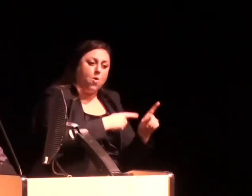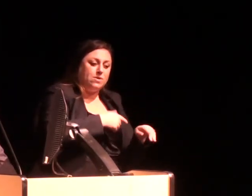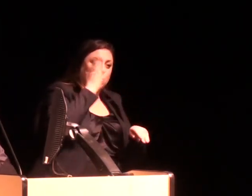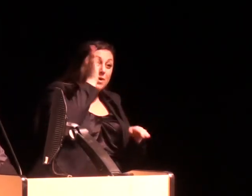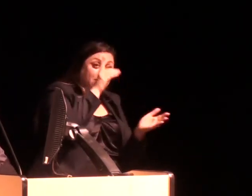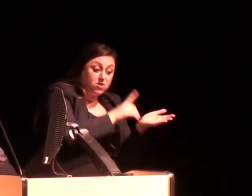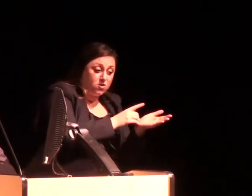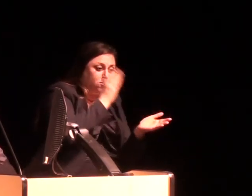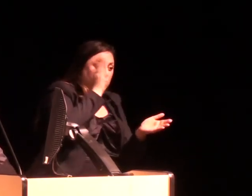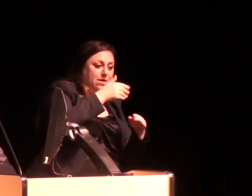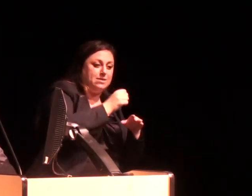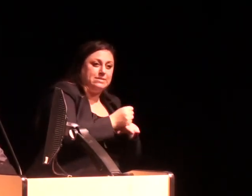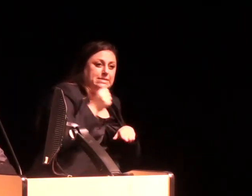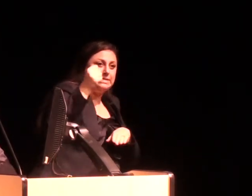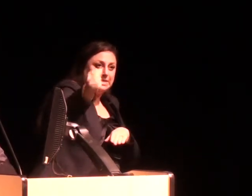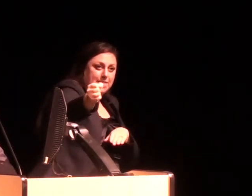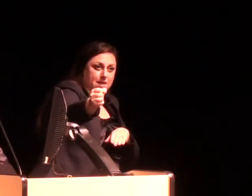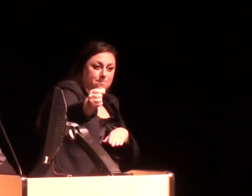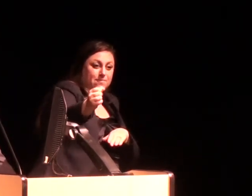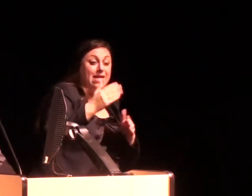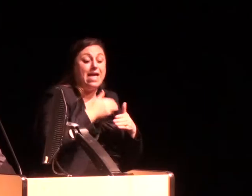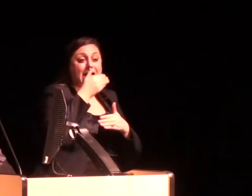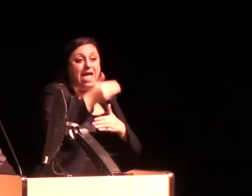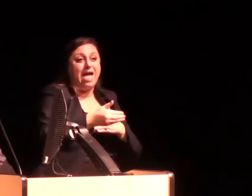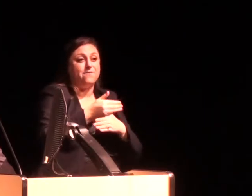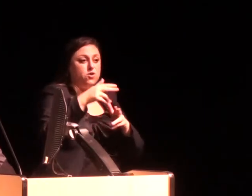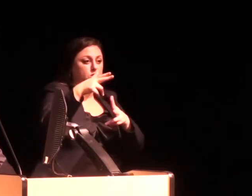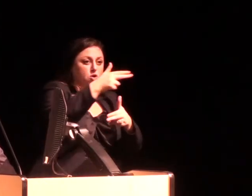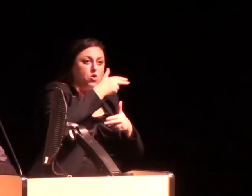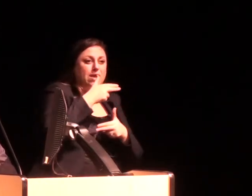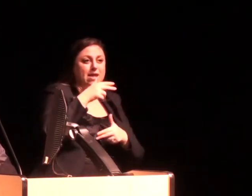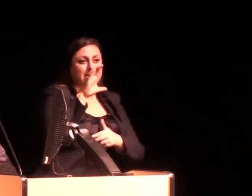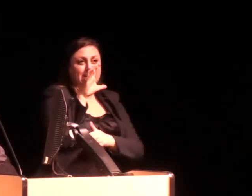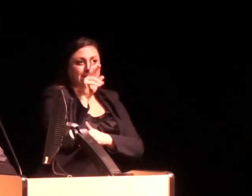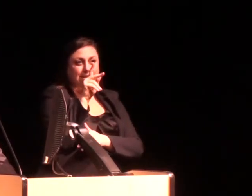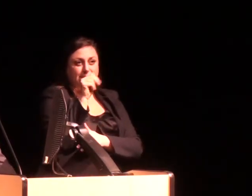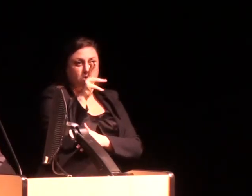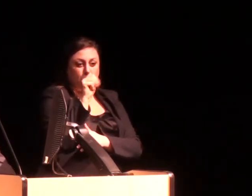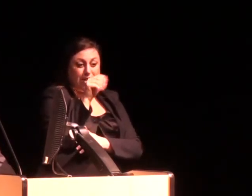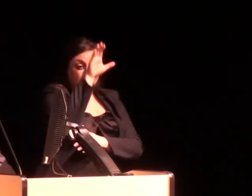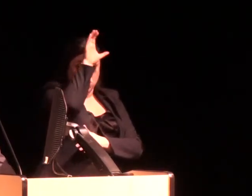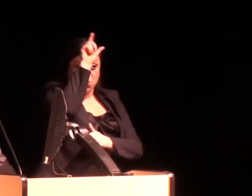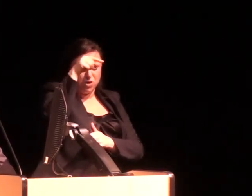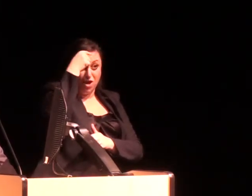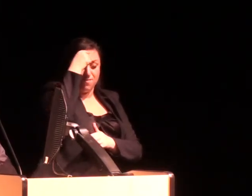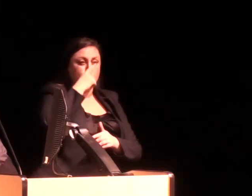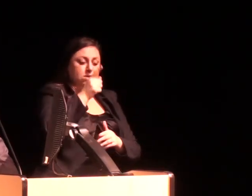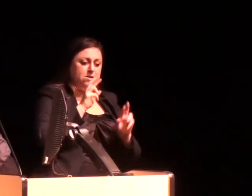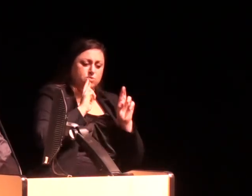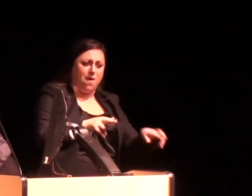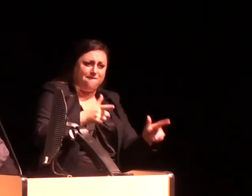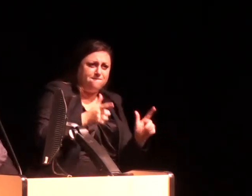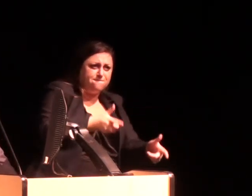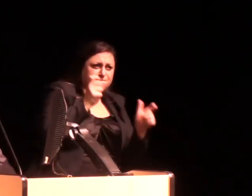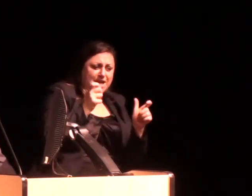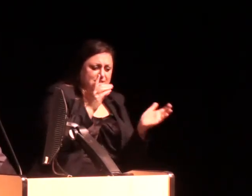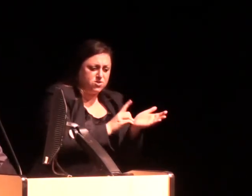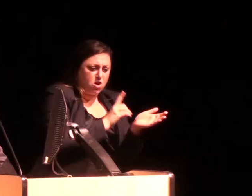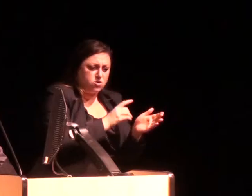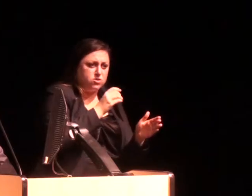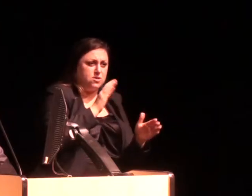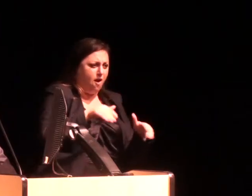the aftermath of Hurricane Katrina in 2005, the Cuban government created a quick reaction medical corps and